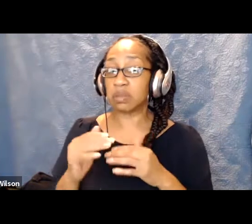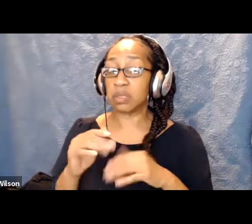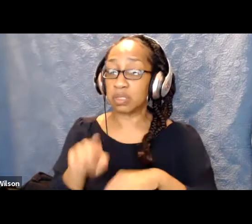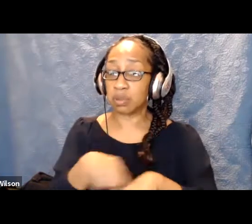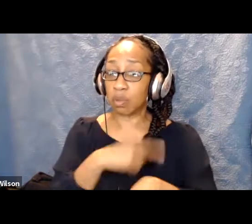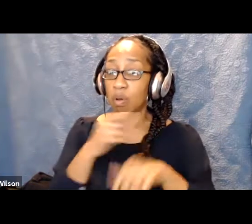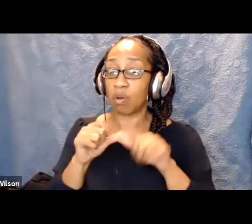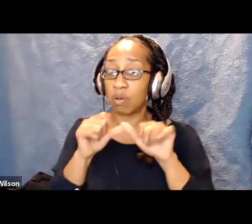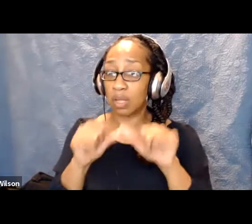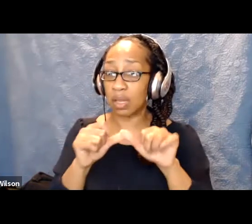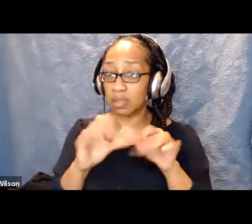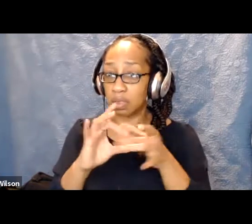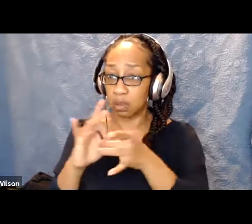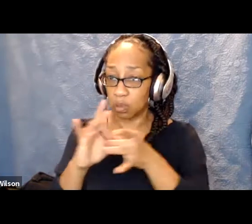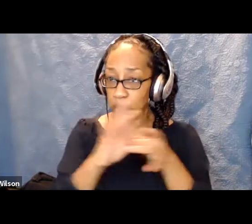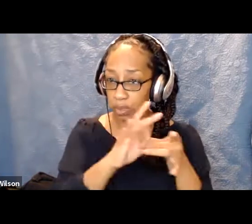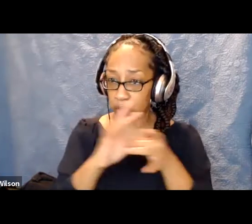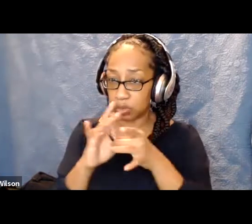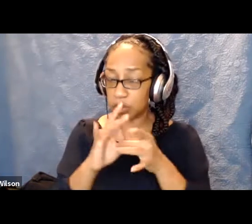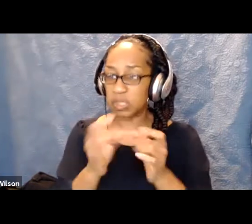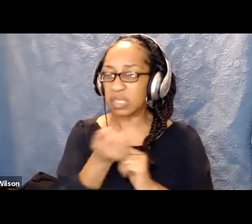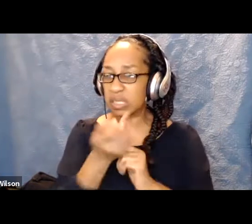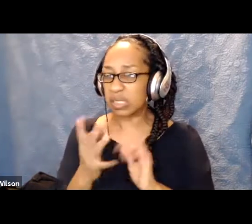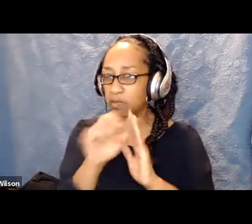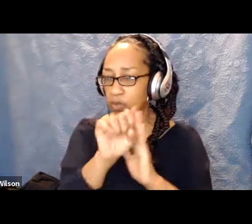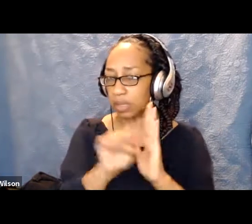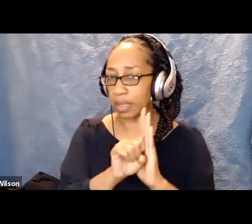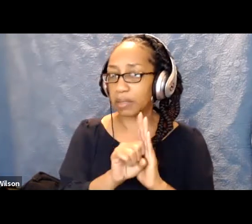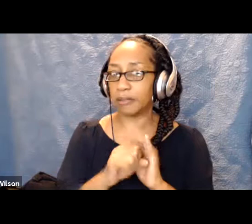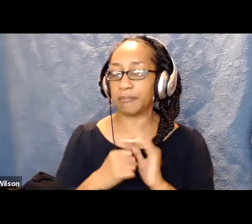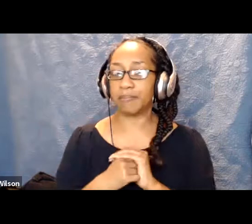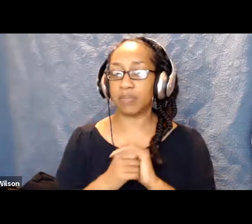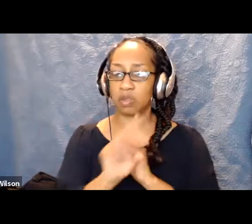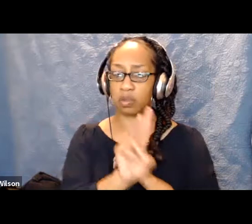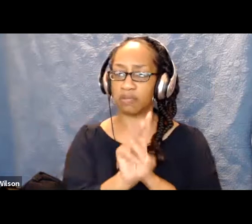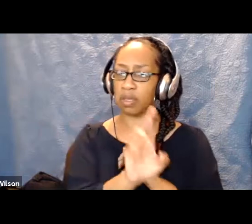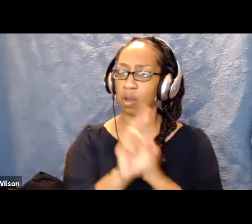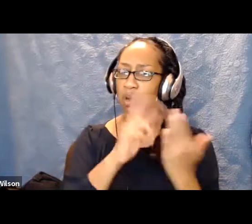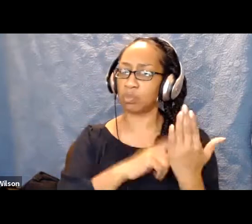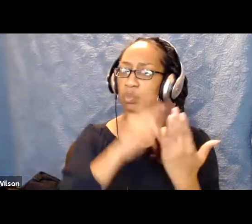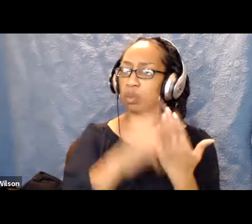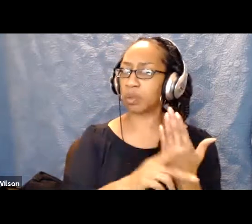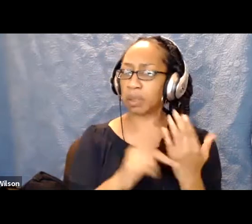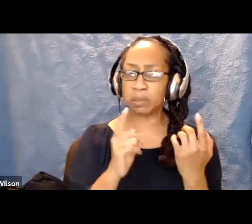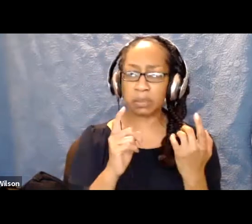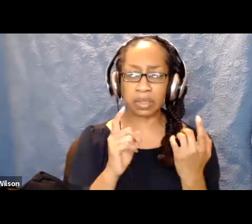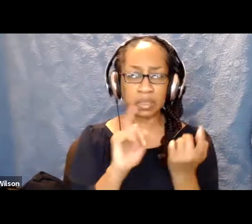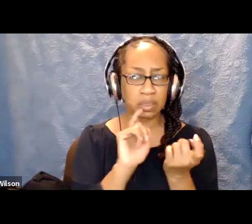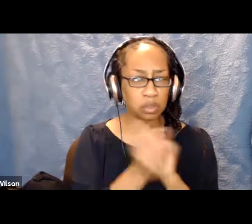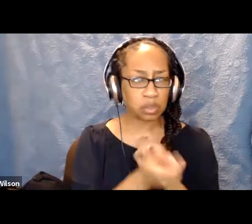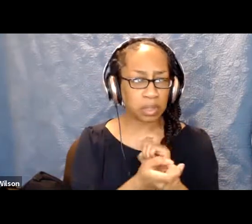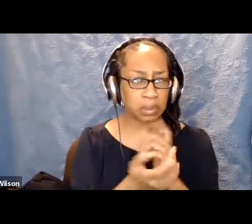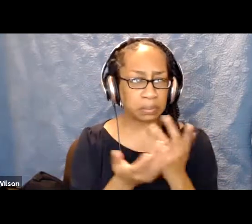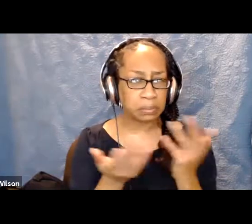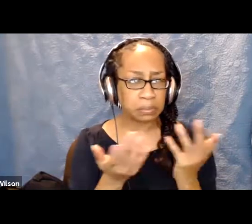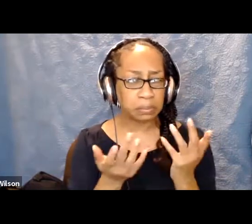states. So what has changed in the VR program that provides